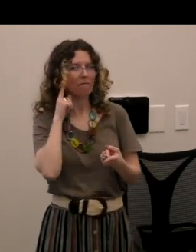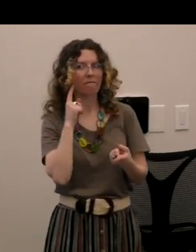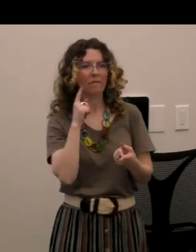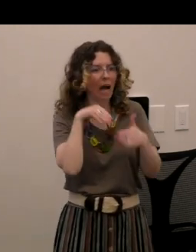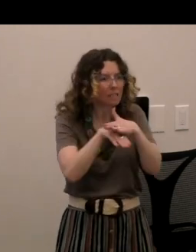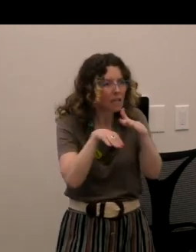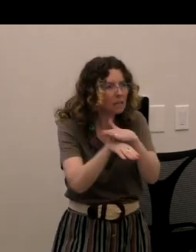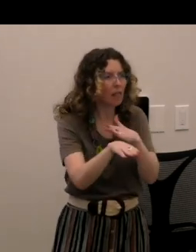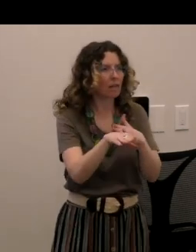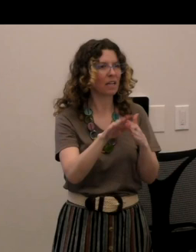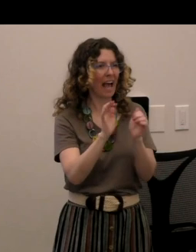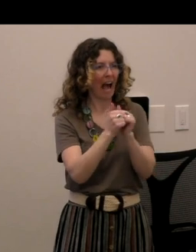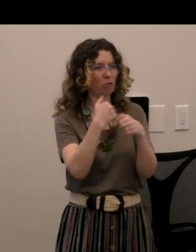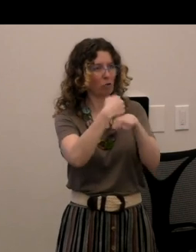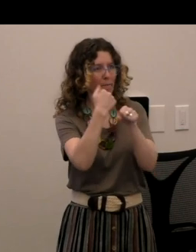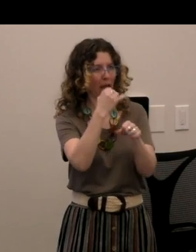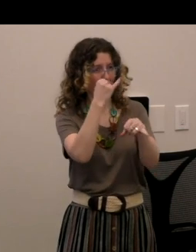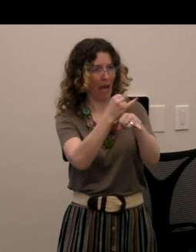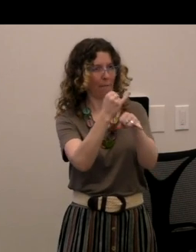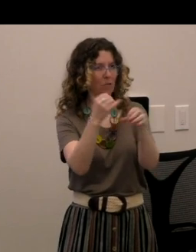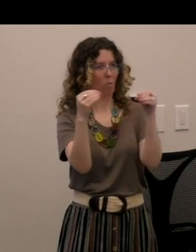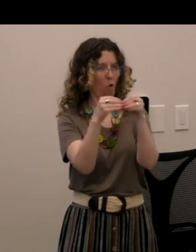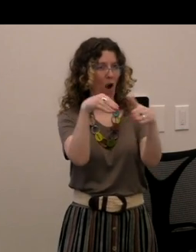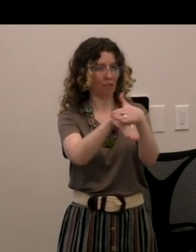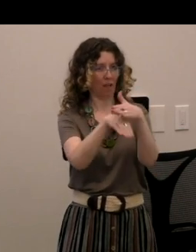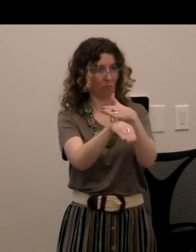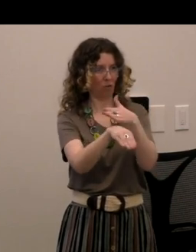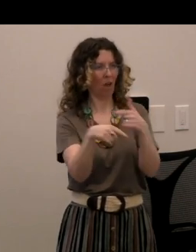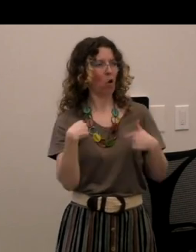about deaf accessibility and how to make